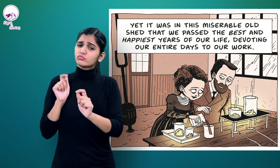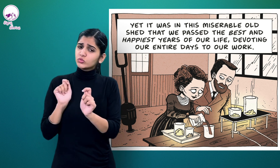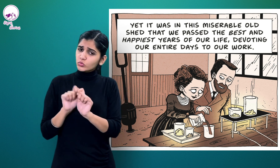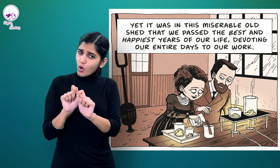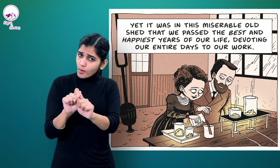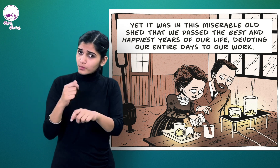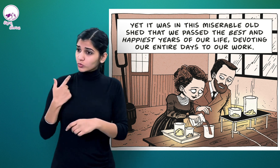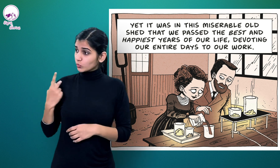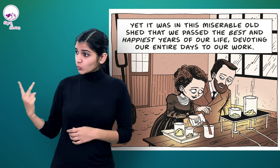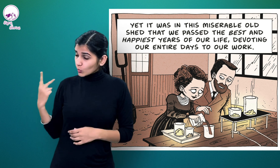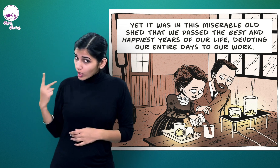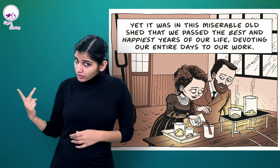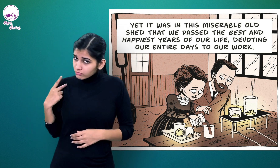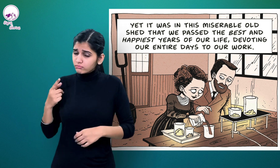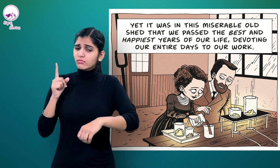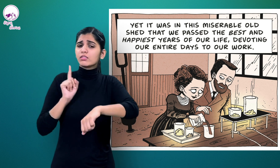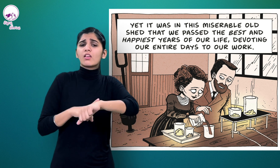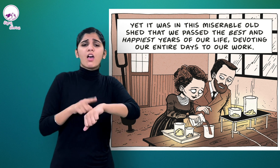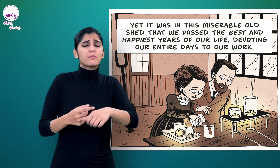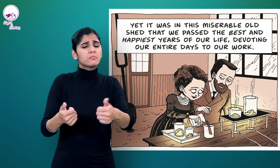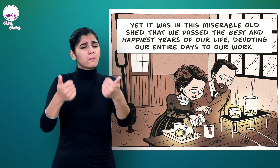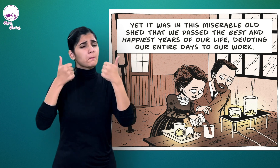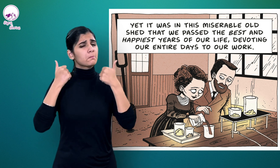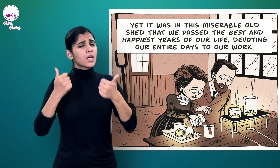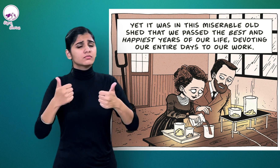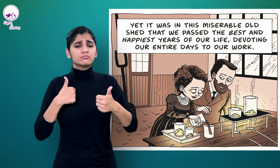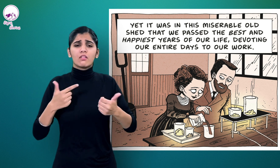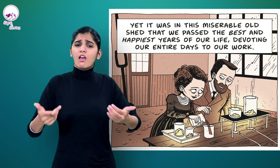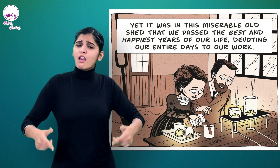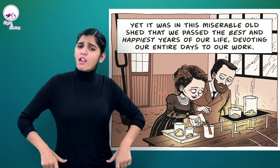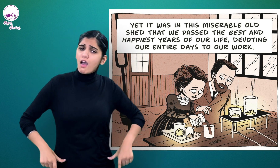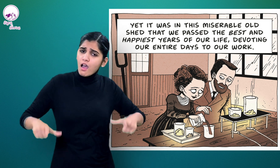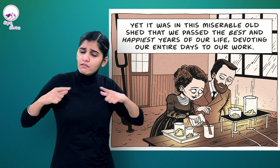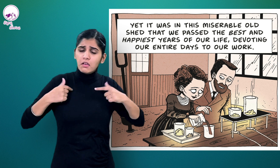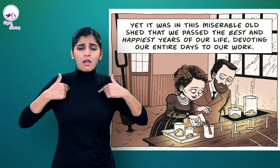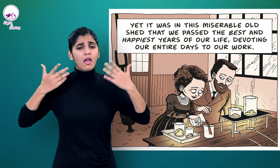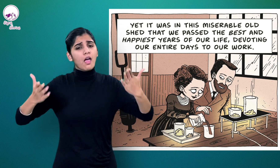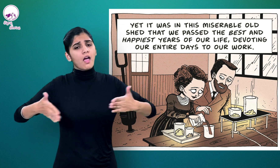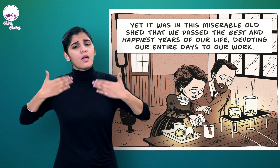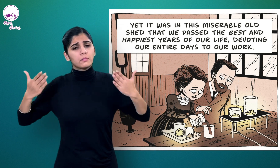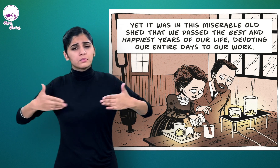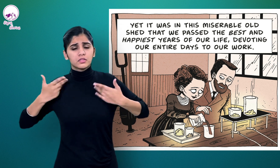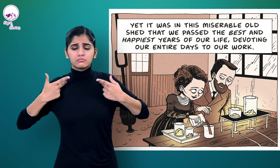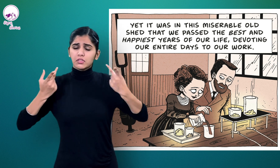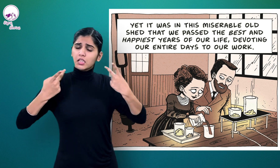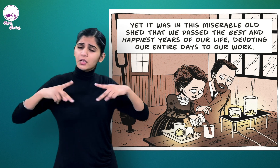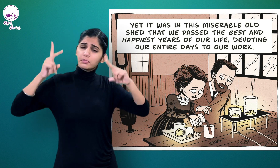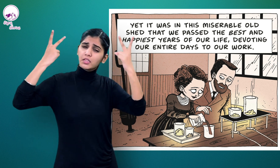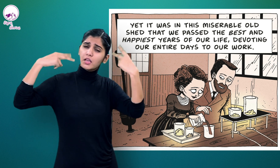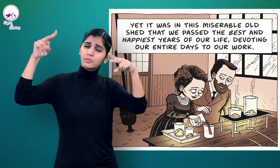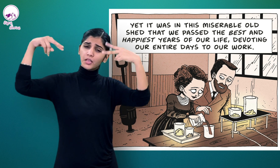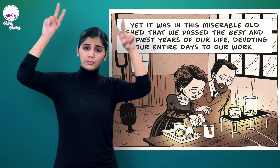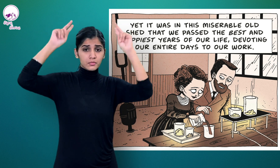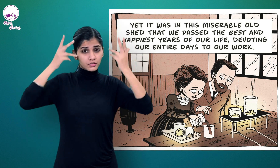years of our life, devoting our entire days to our work.